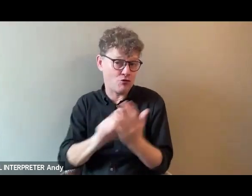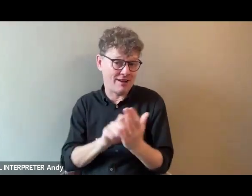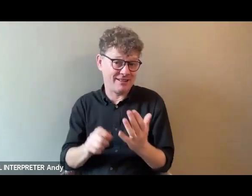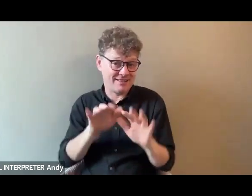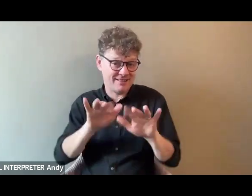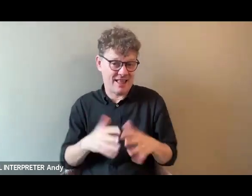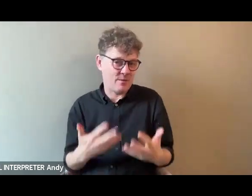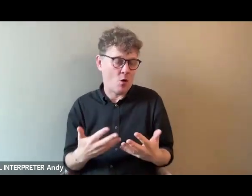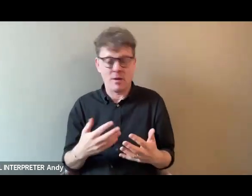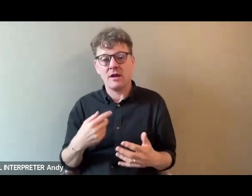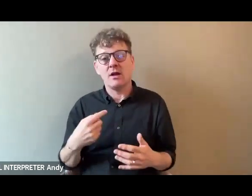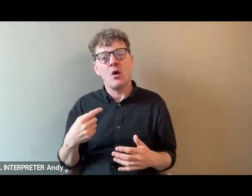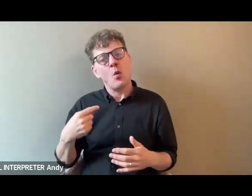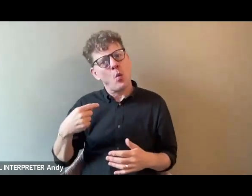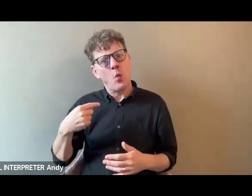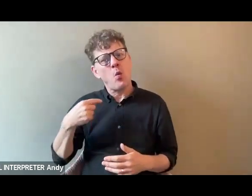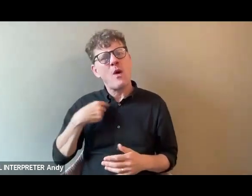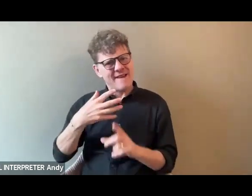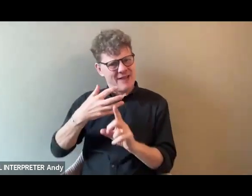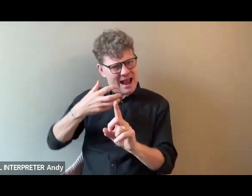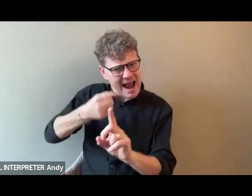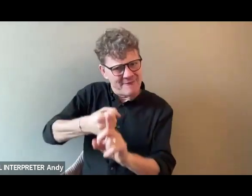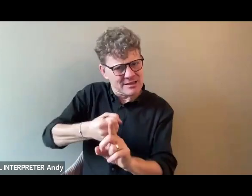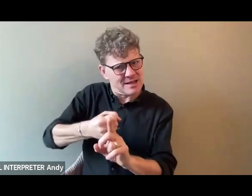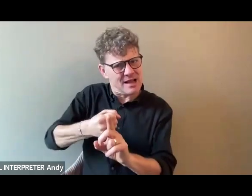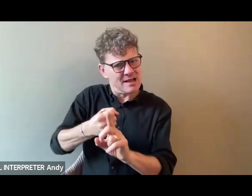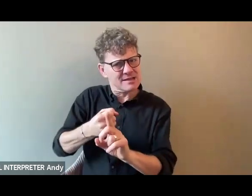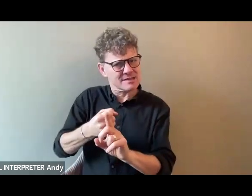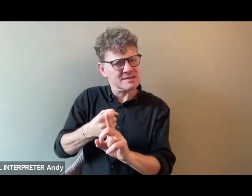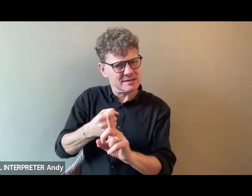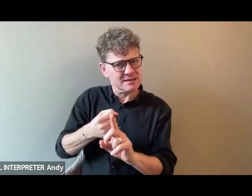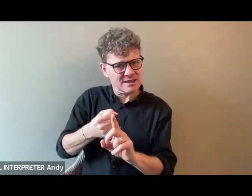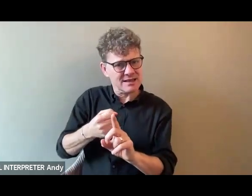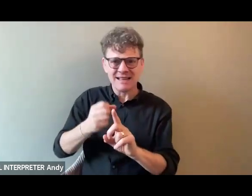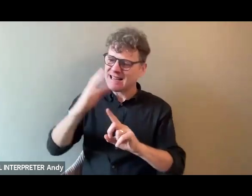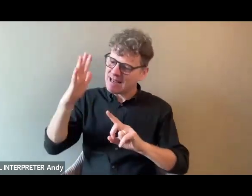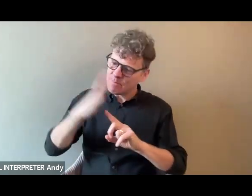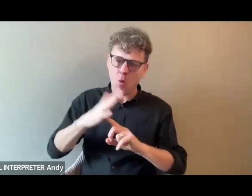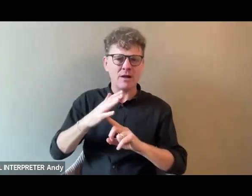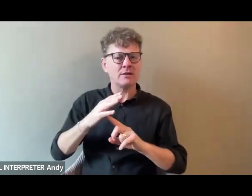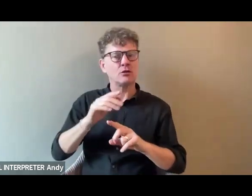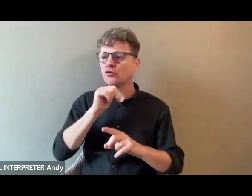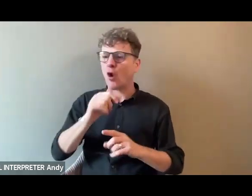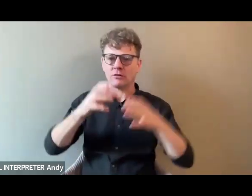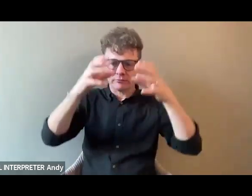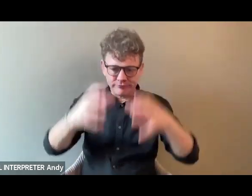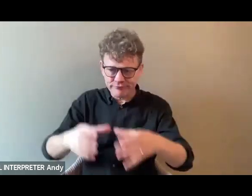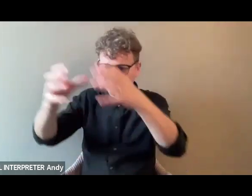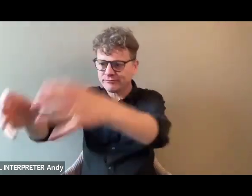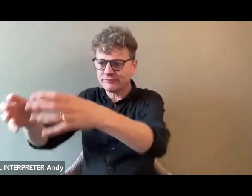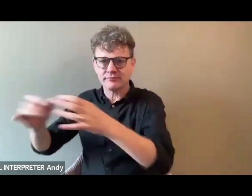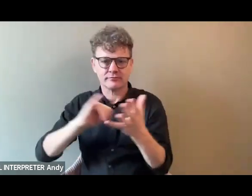we have emphasized it's so important. People don't work in silos. They often